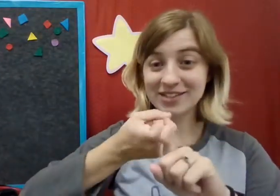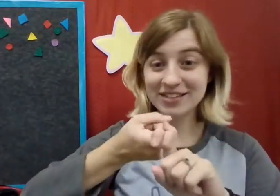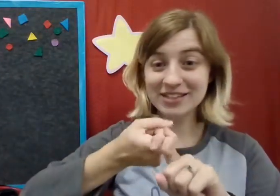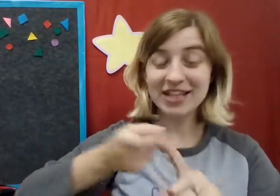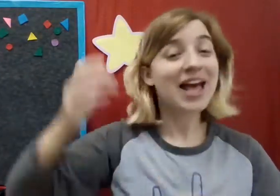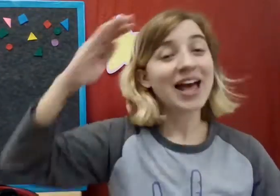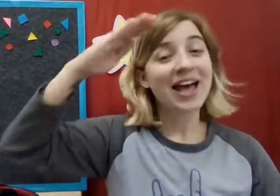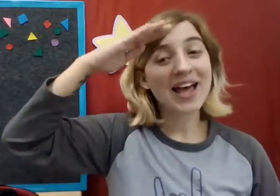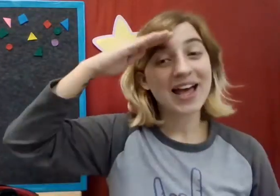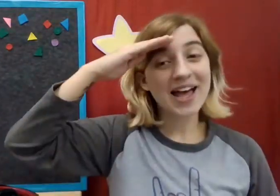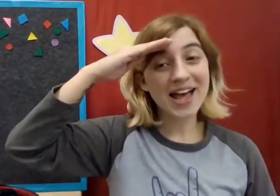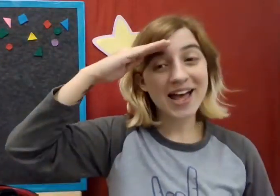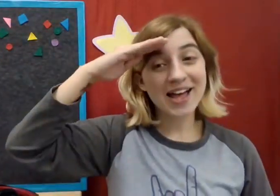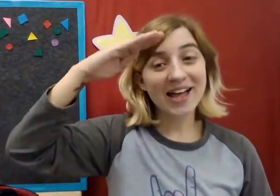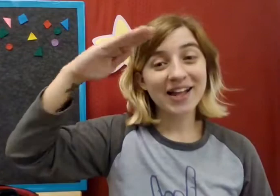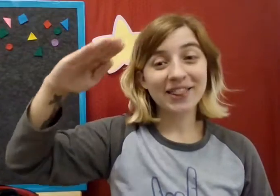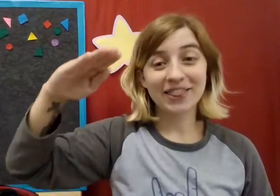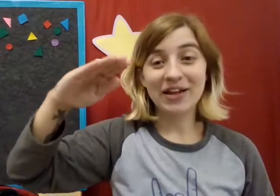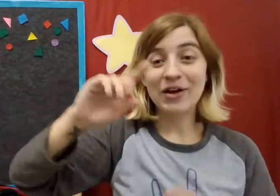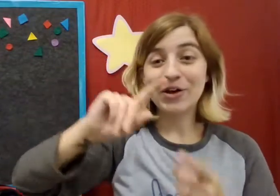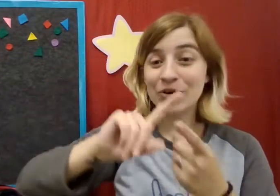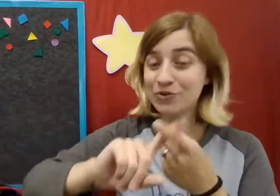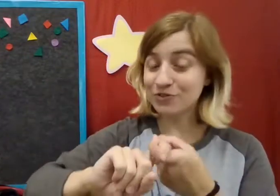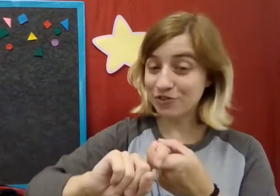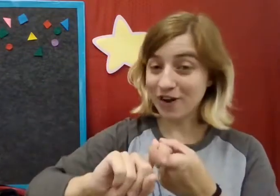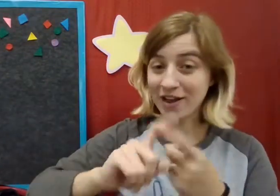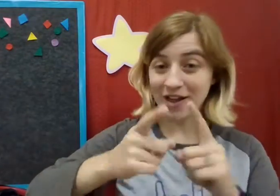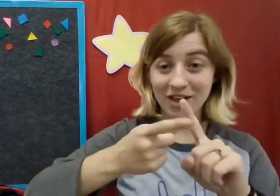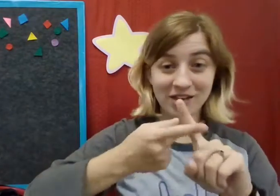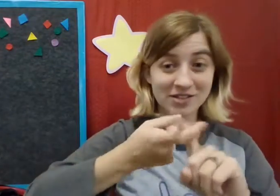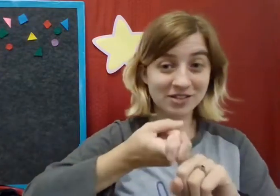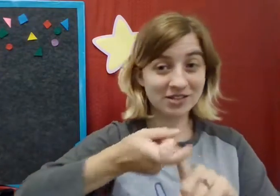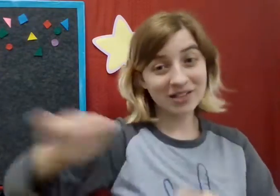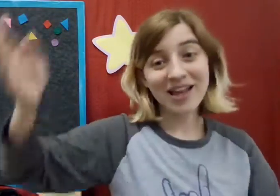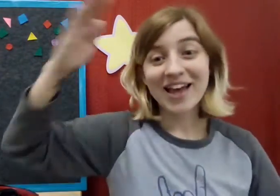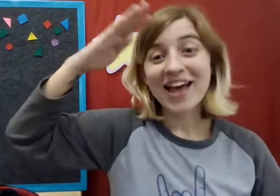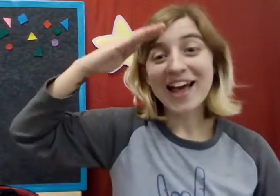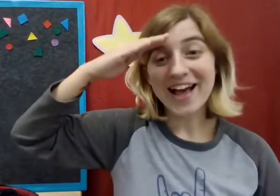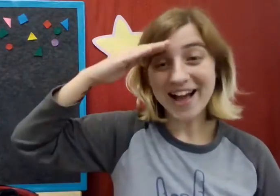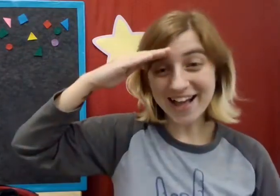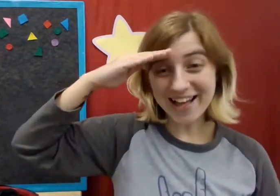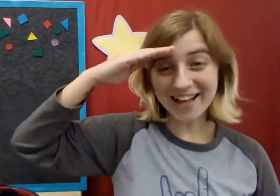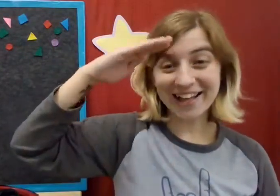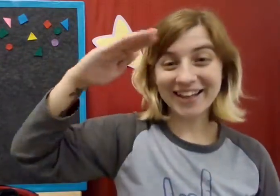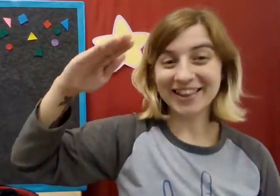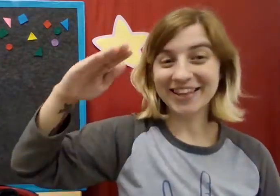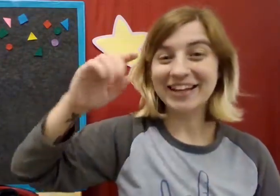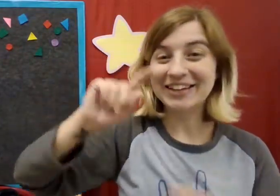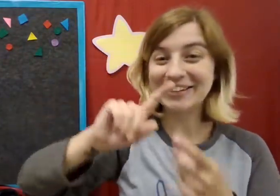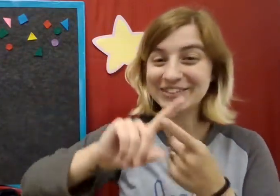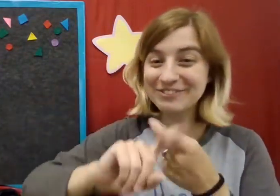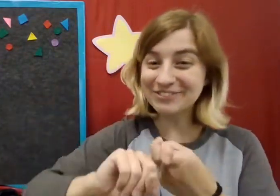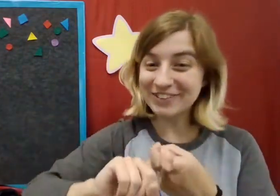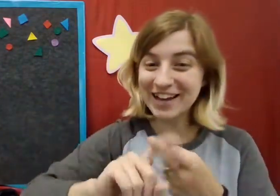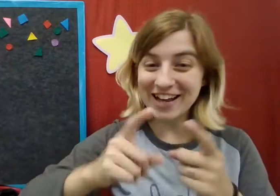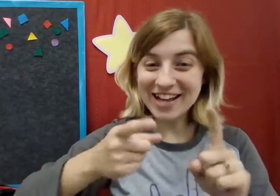friends. Hello, friends. Hello,